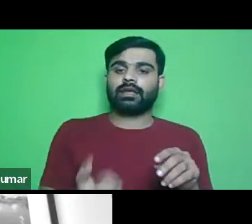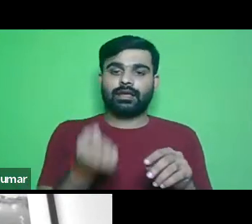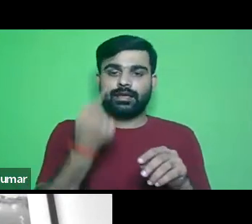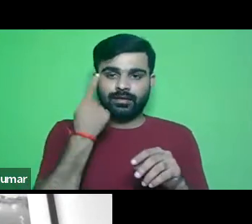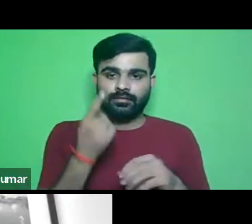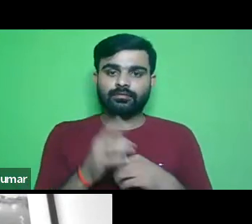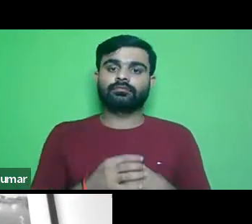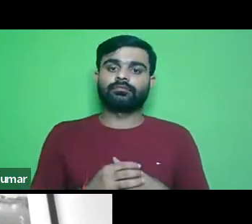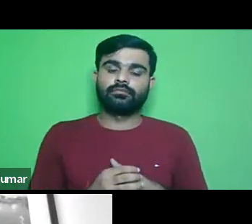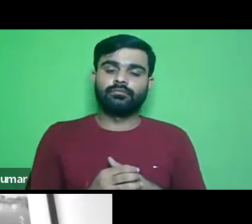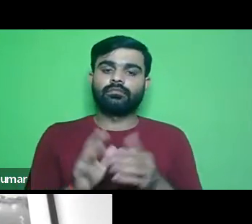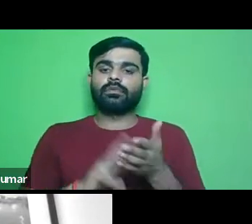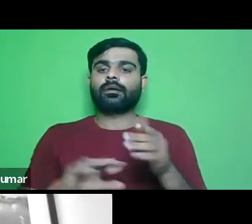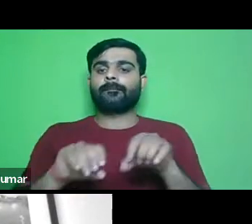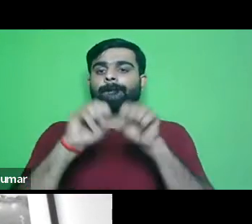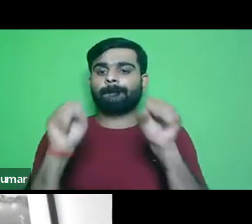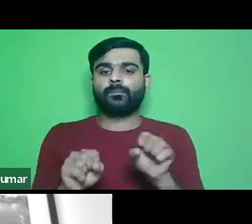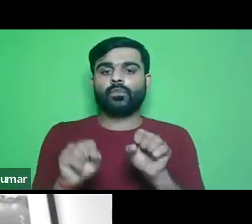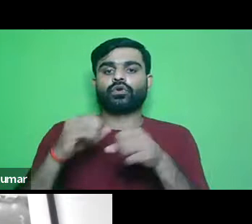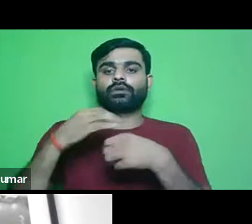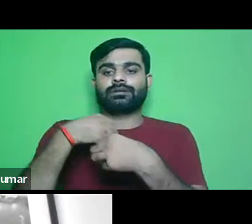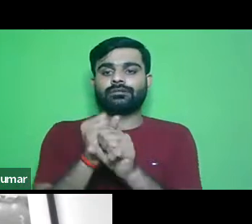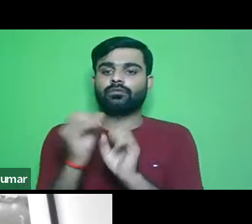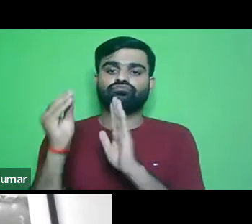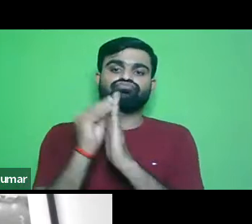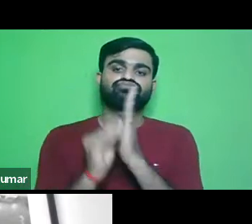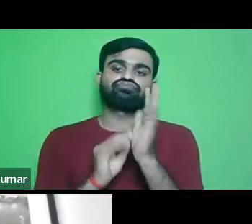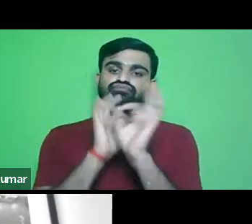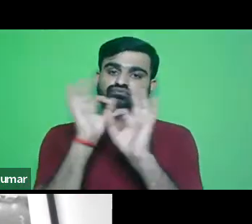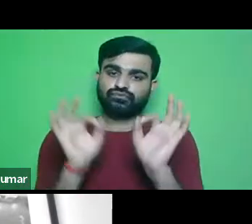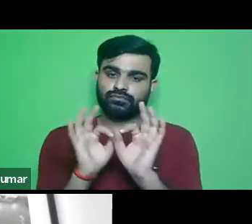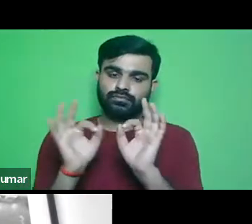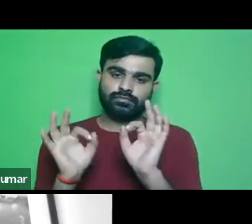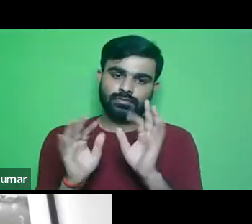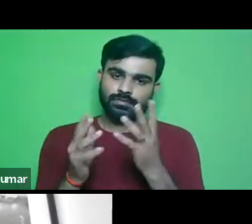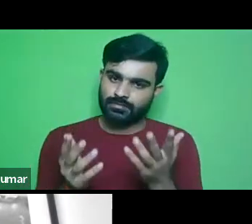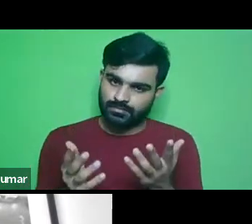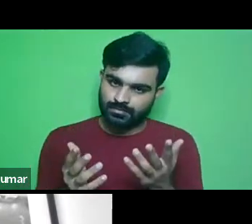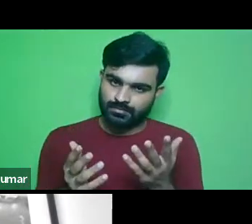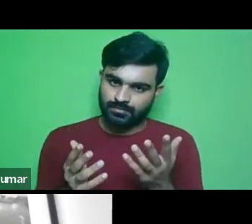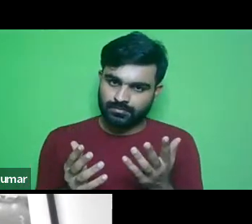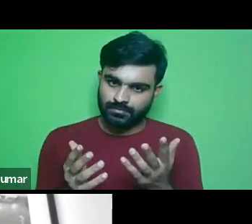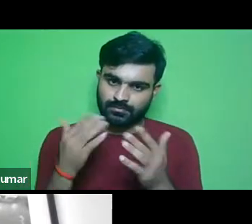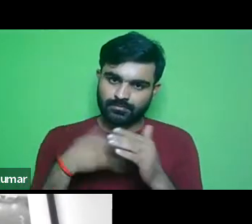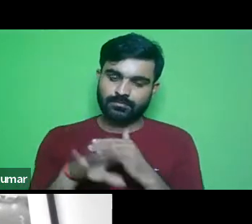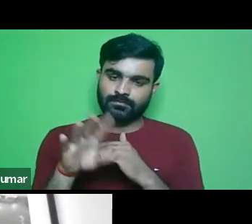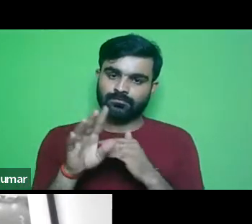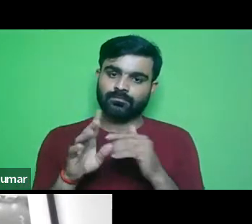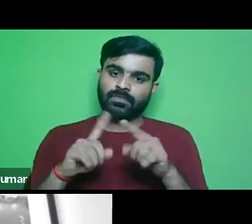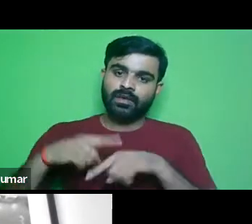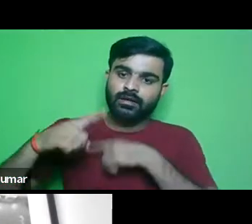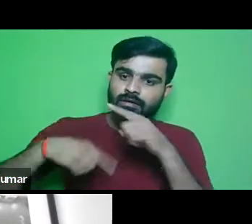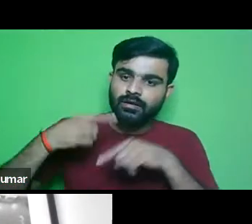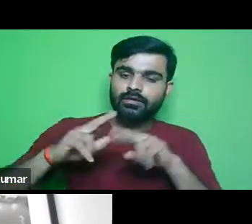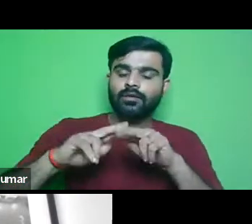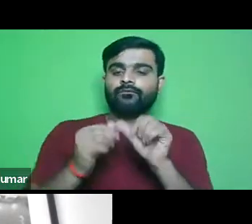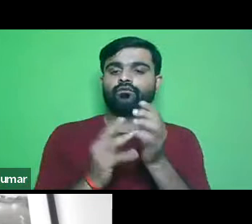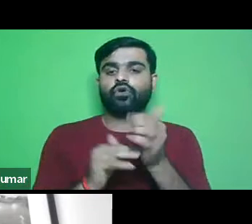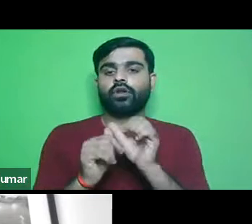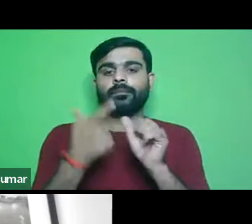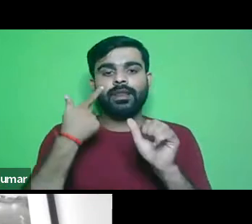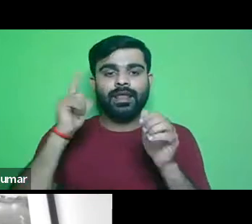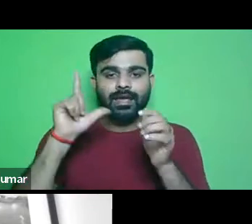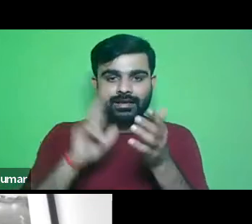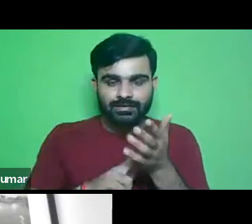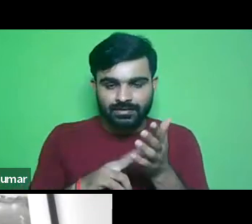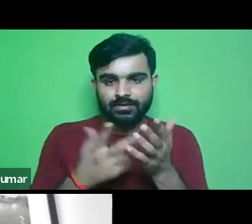that model artifacts today are not covered under under traditional formulations of regulations